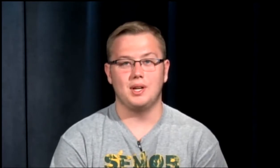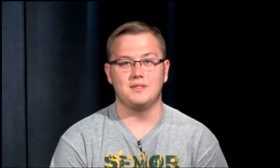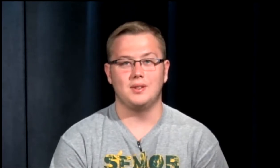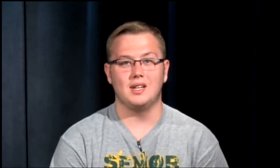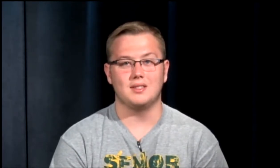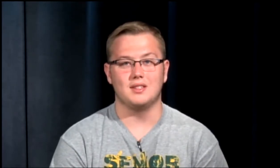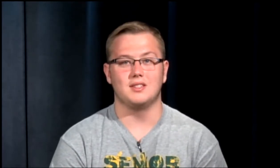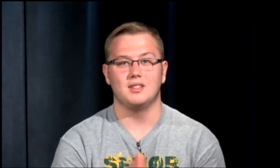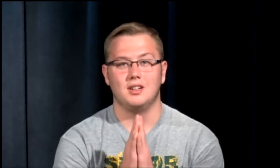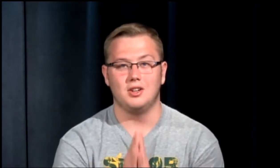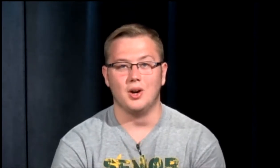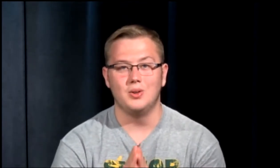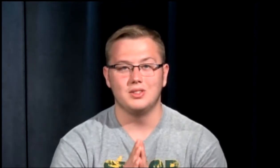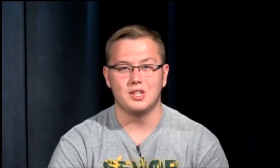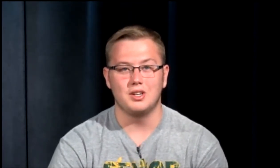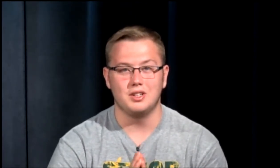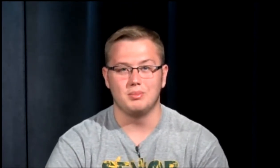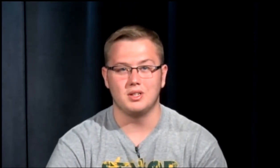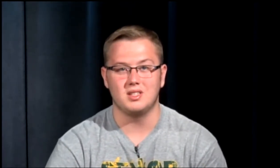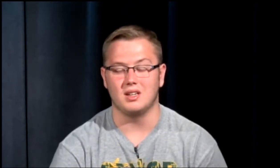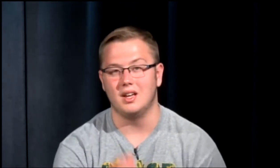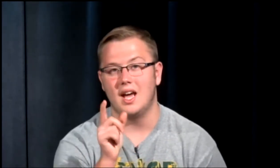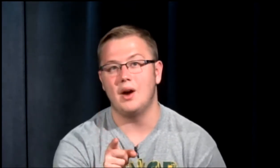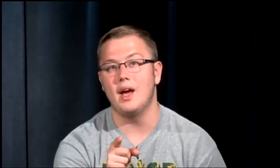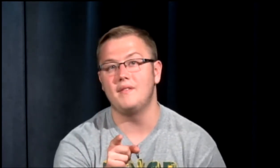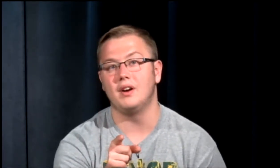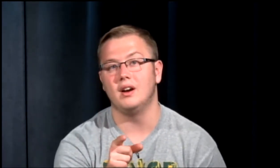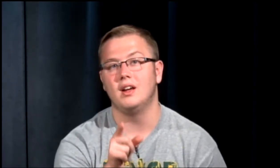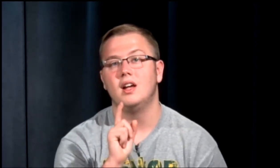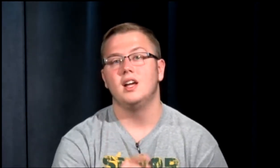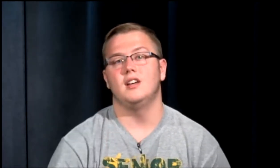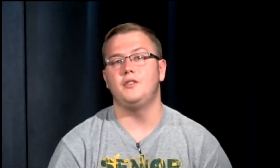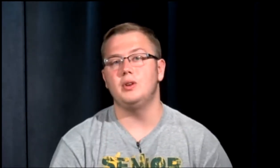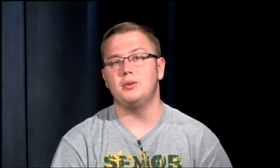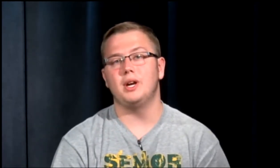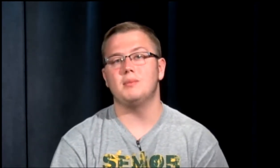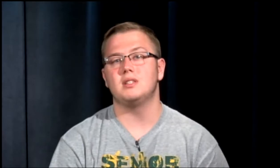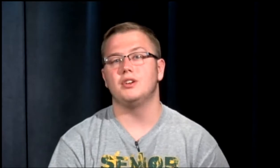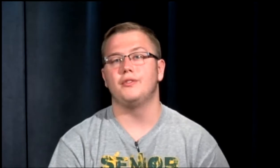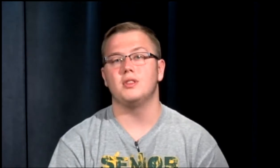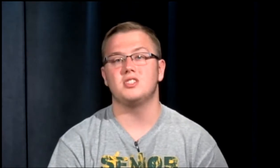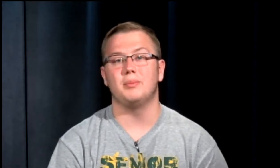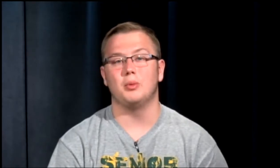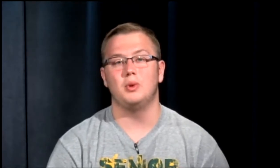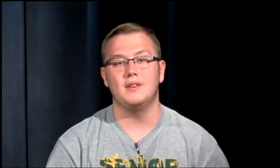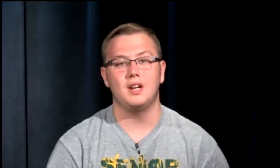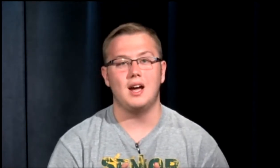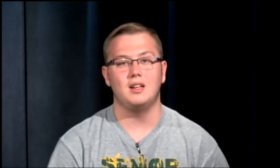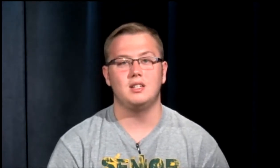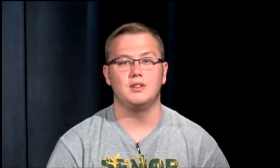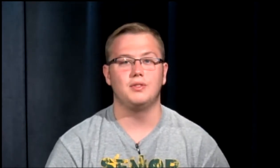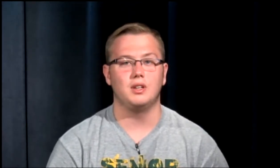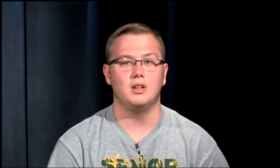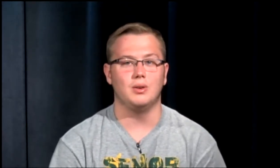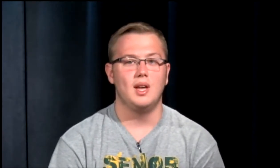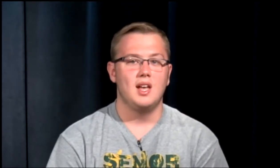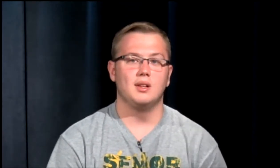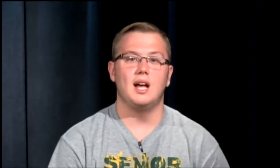to announce this? Go turn your books in. However, if you need reading material for the summer, we have got a deal for you. The library